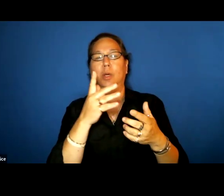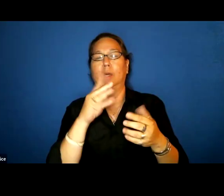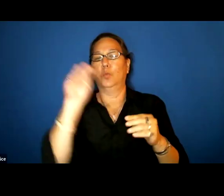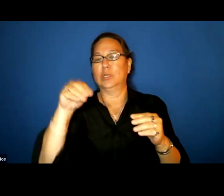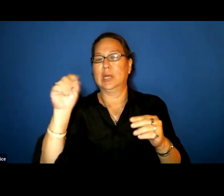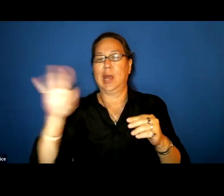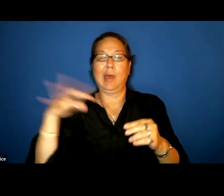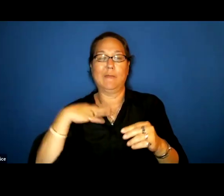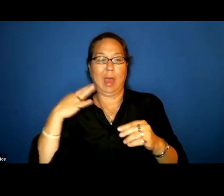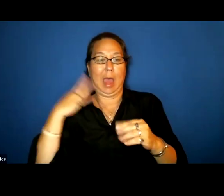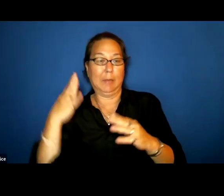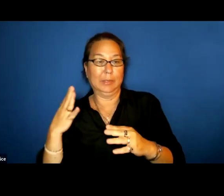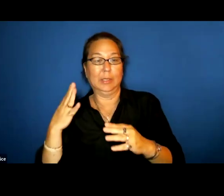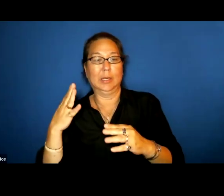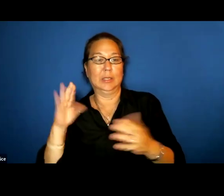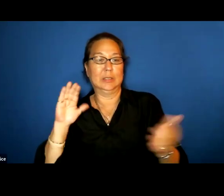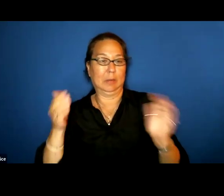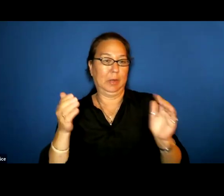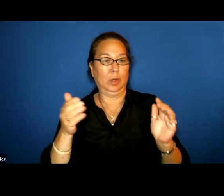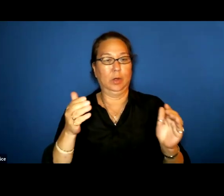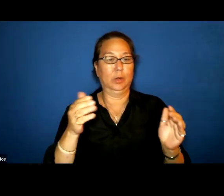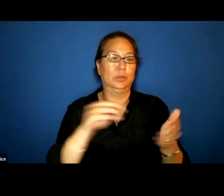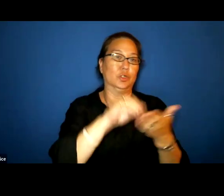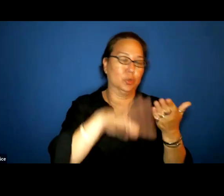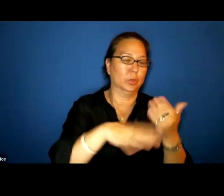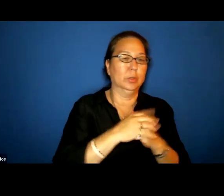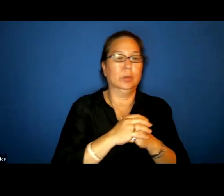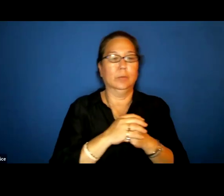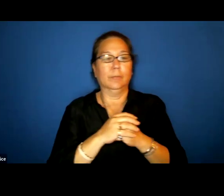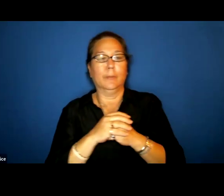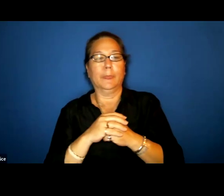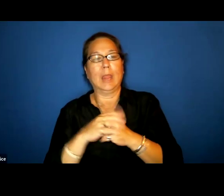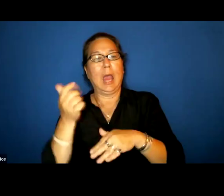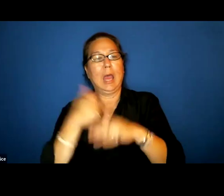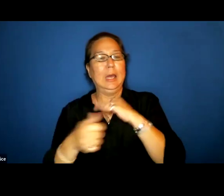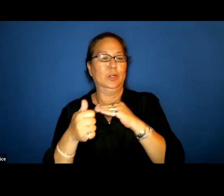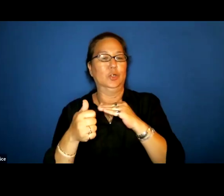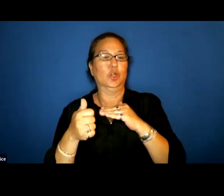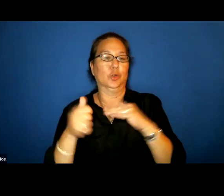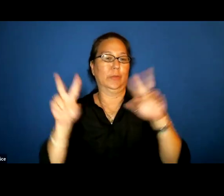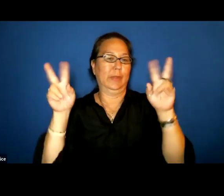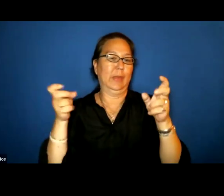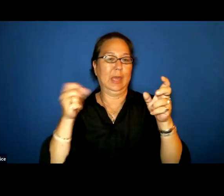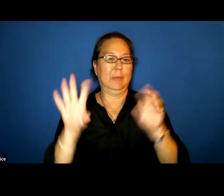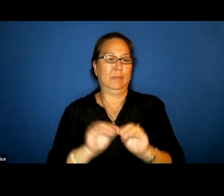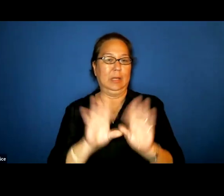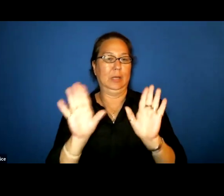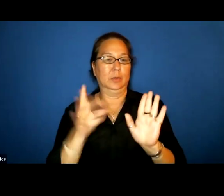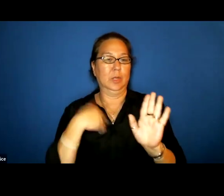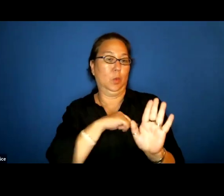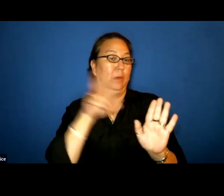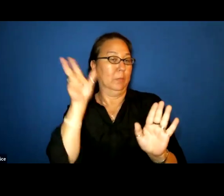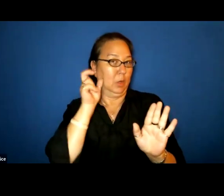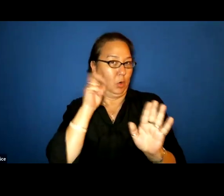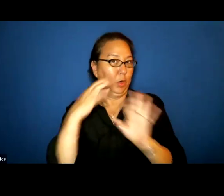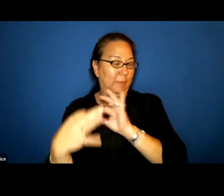of students, and under the theme of clarity, which is, what we have heard in feedback the last several years